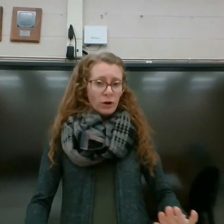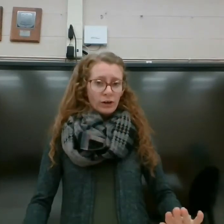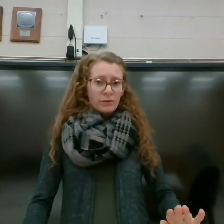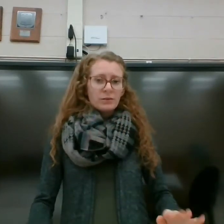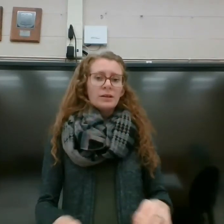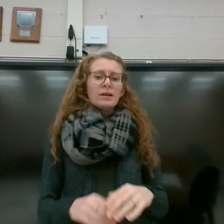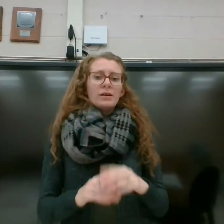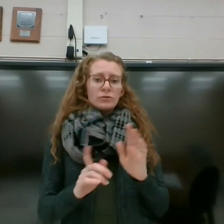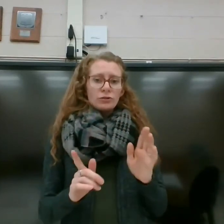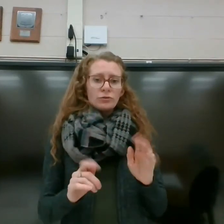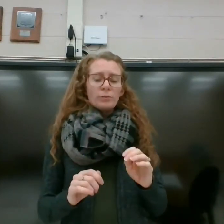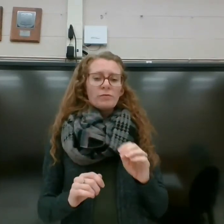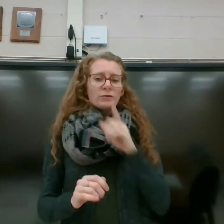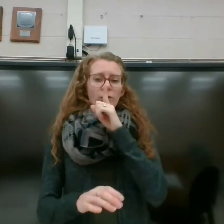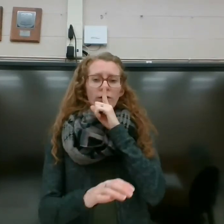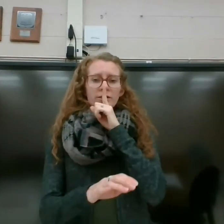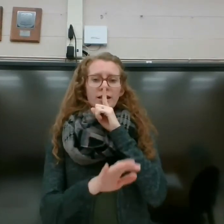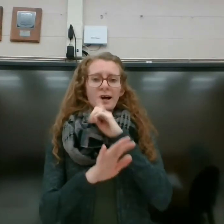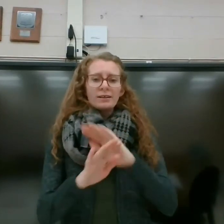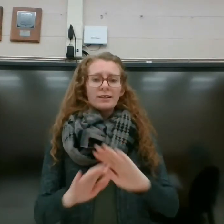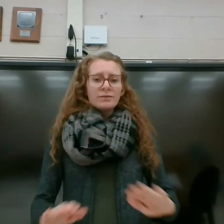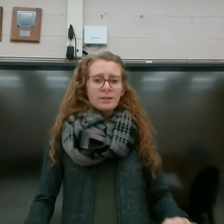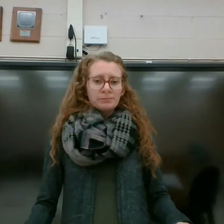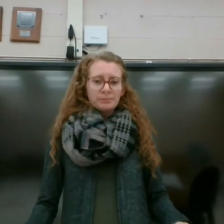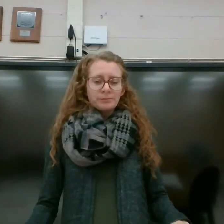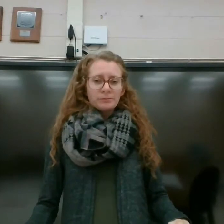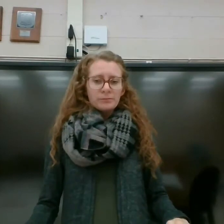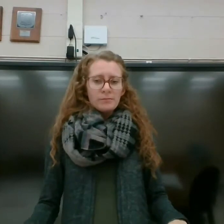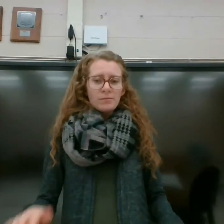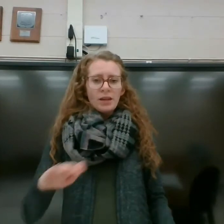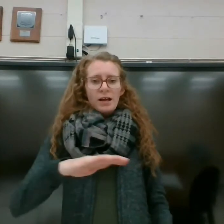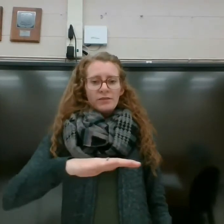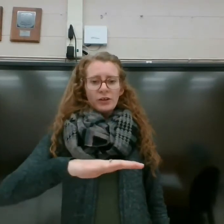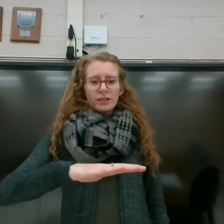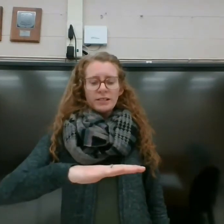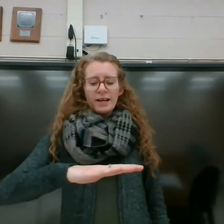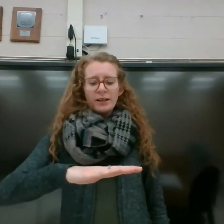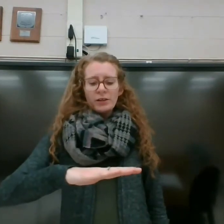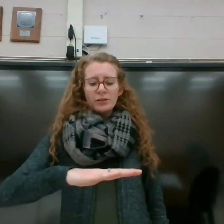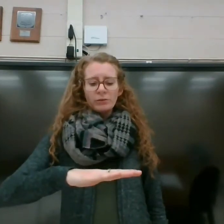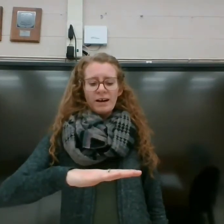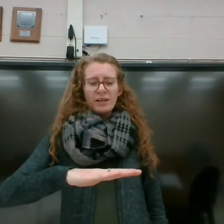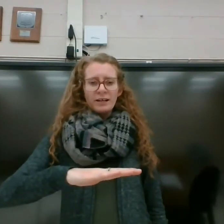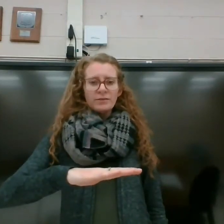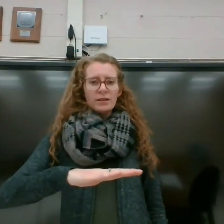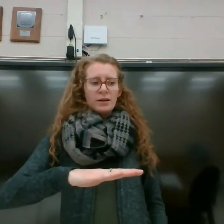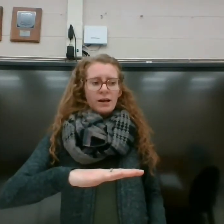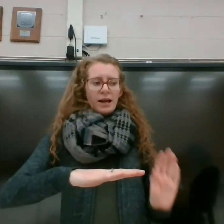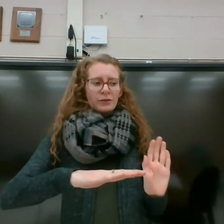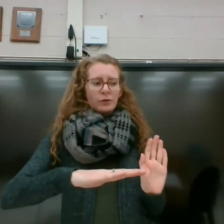word, two movements from one word. Silent. Then you're going to take your left hand and you're going to